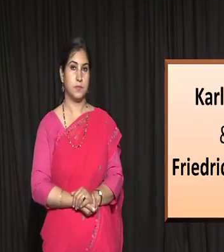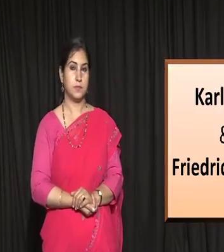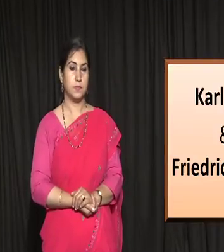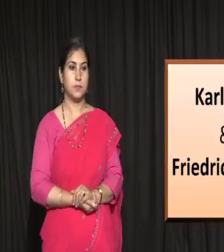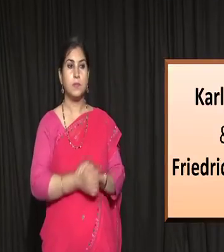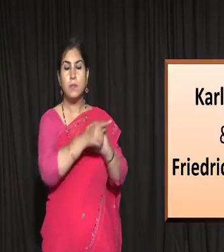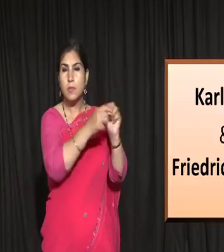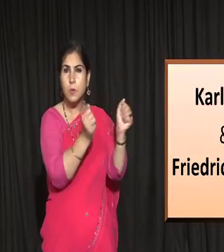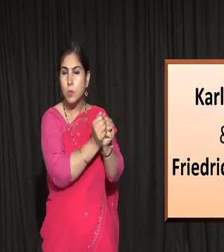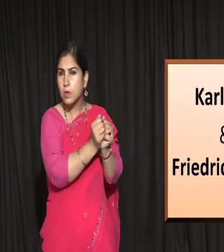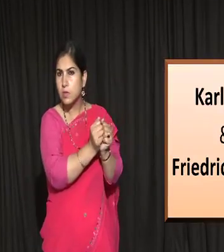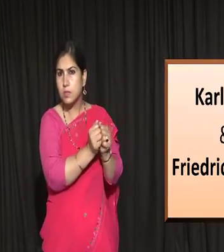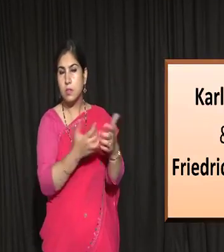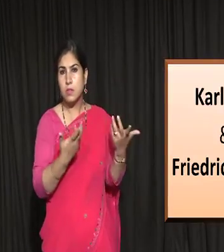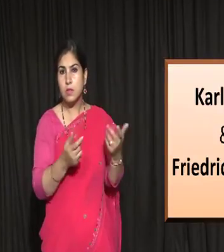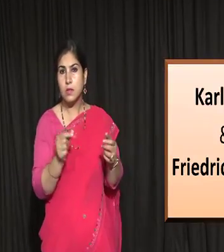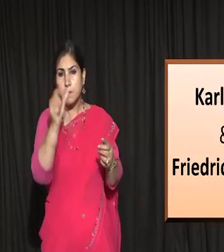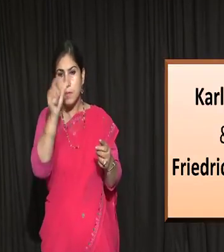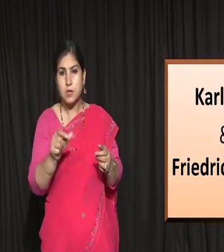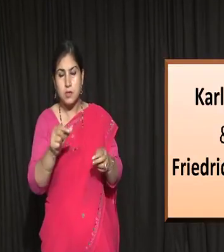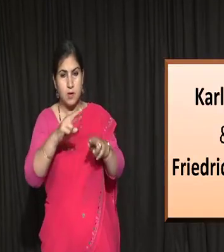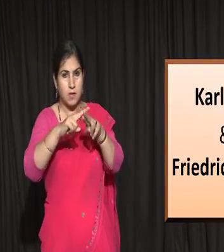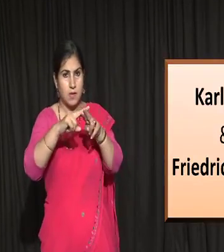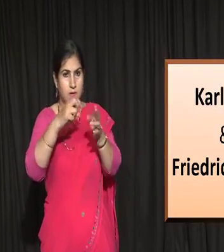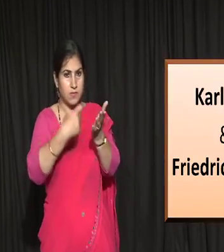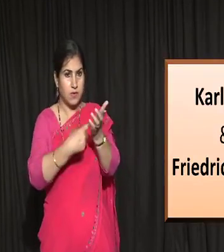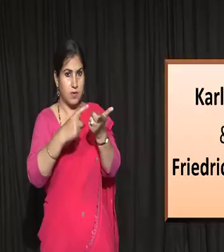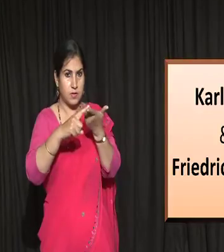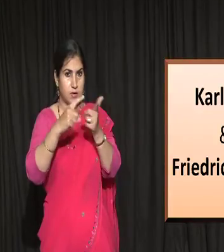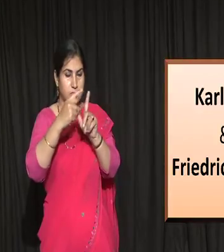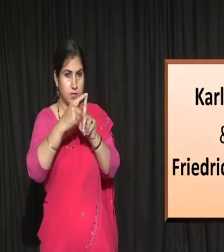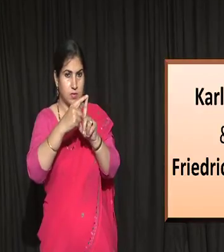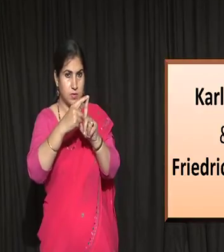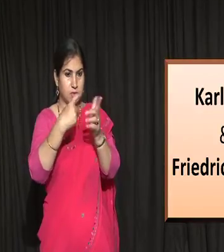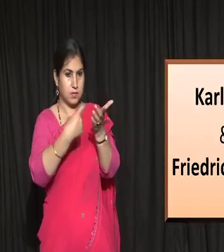Along with Friedrich Engels, he gave the idea of socialism.